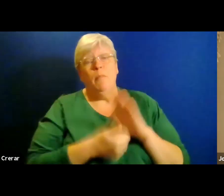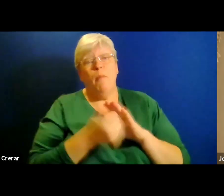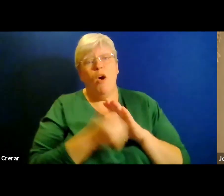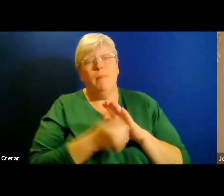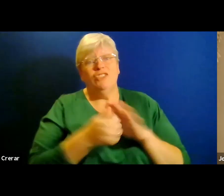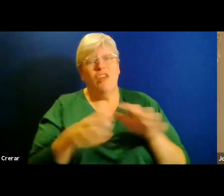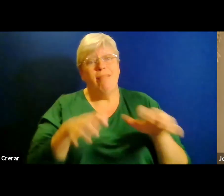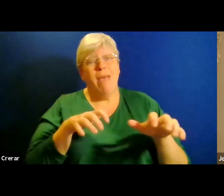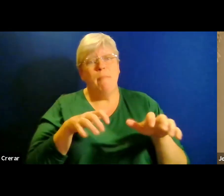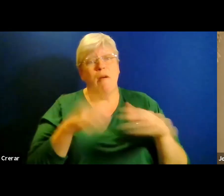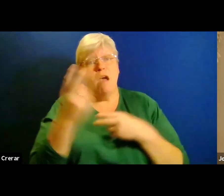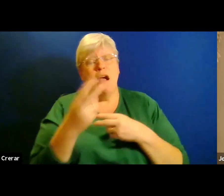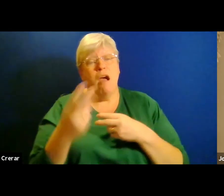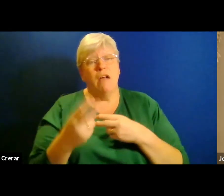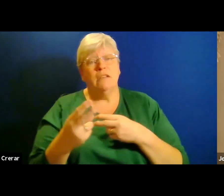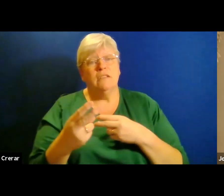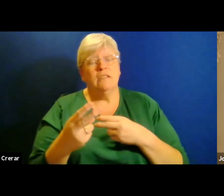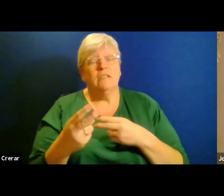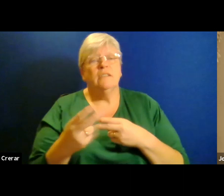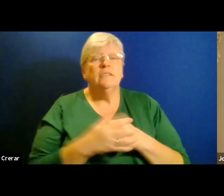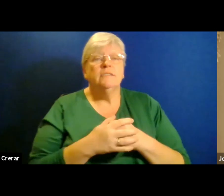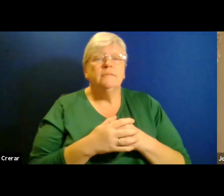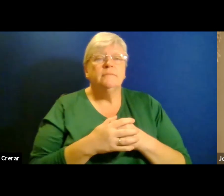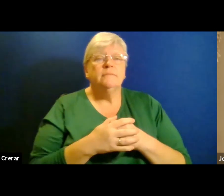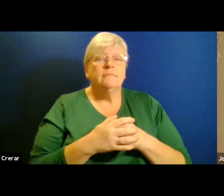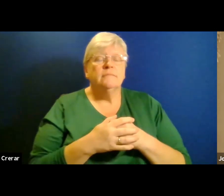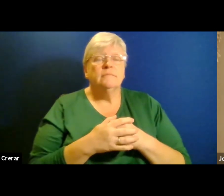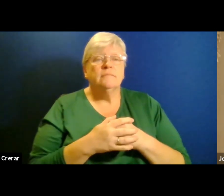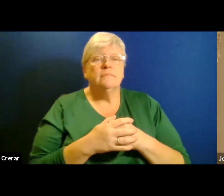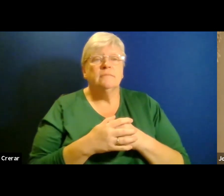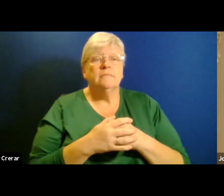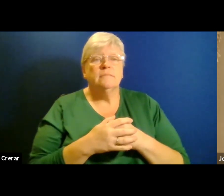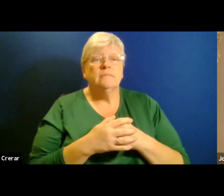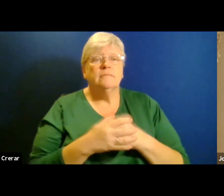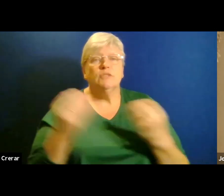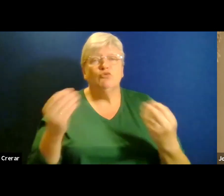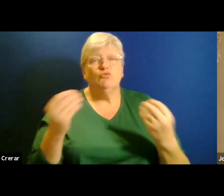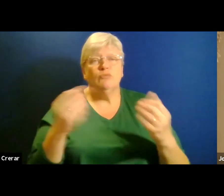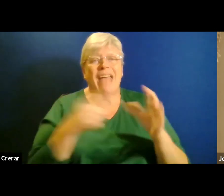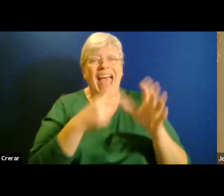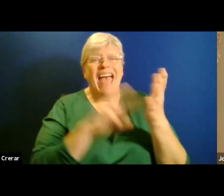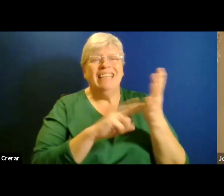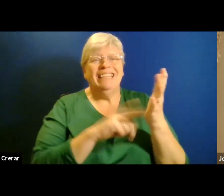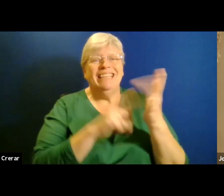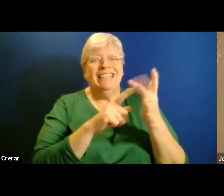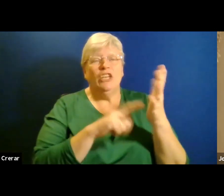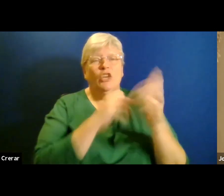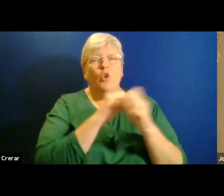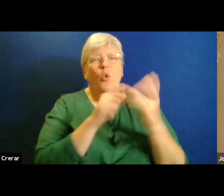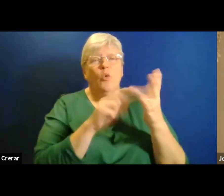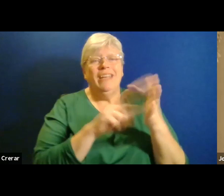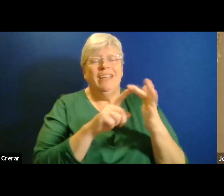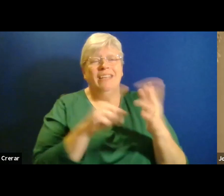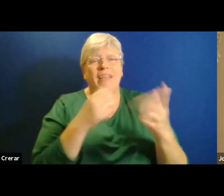Arts, is titled Antigone, which is based on the Greek tragedy. So here goes.